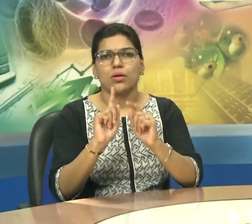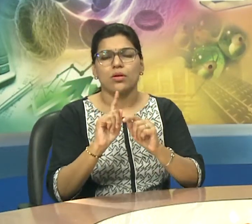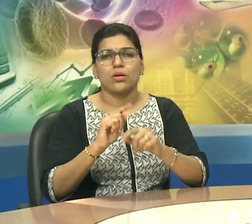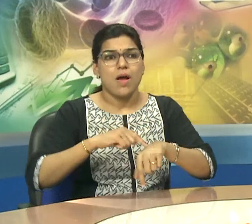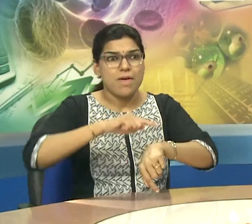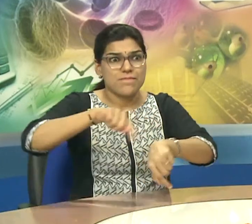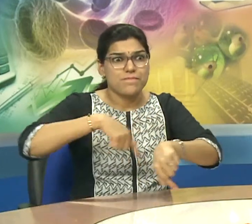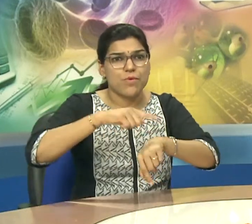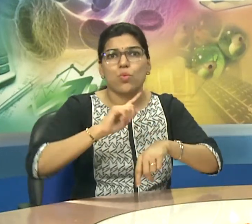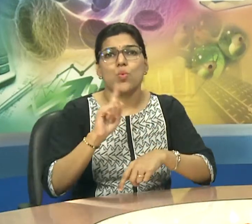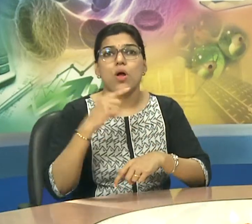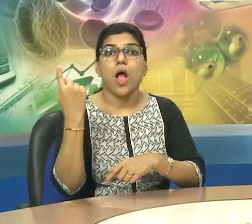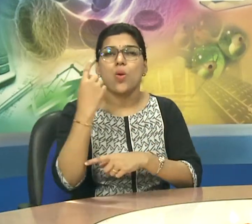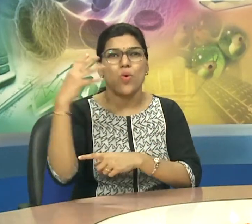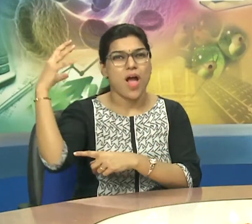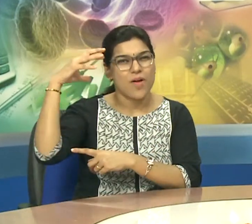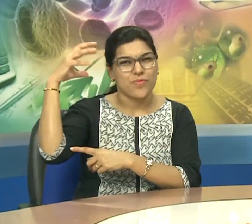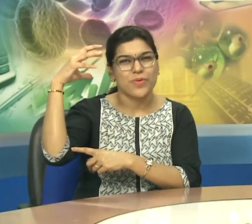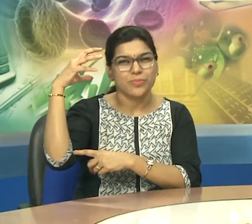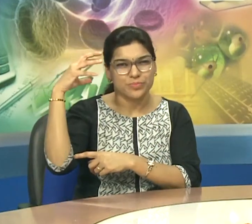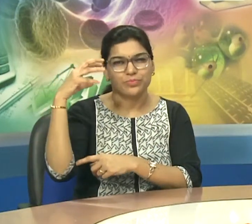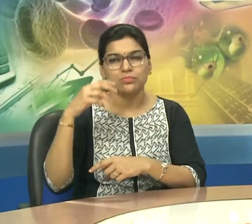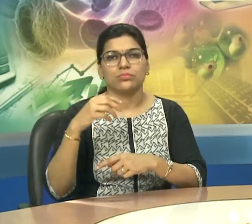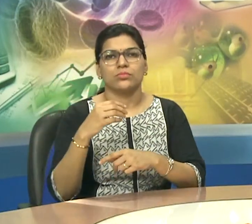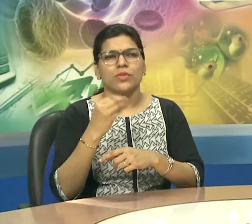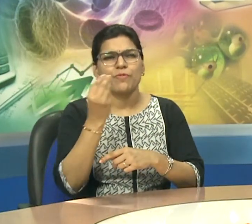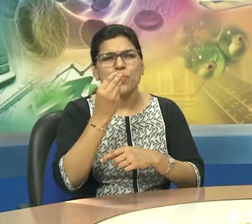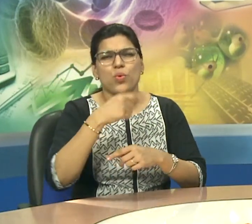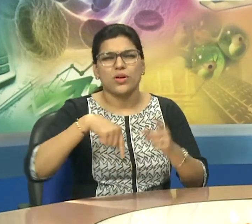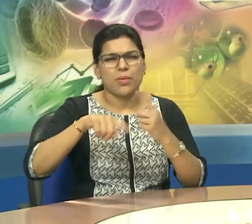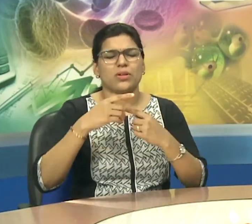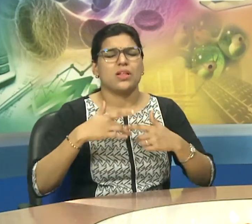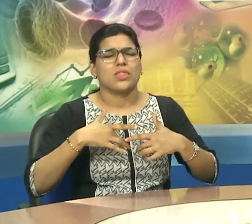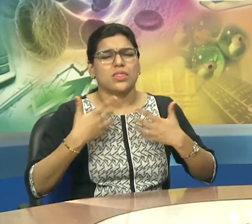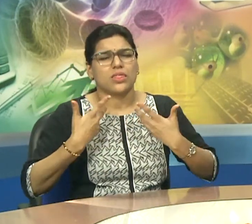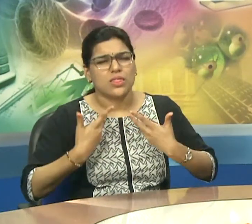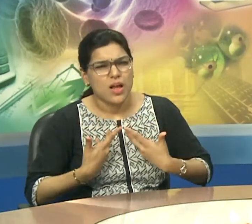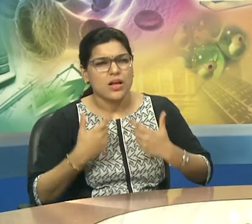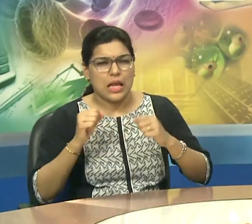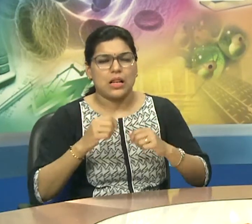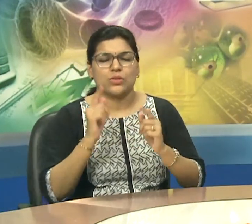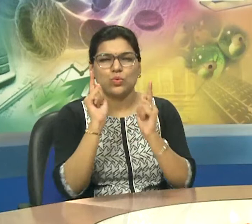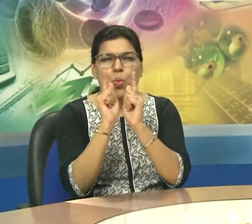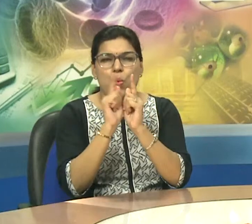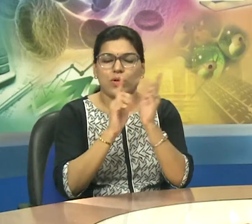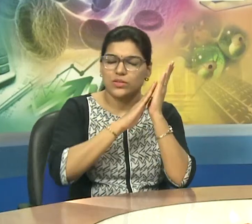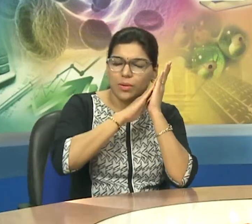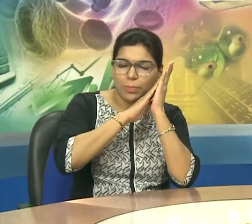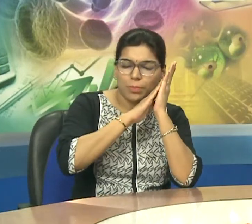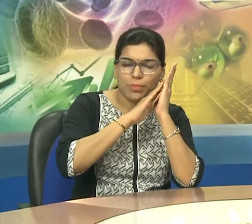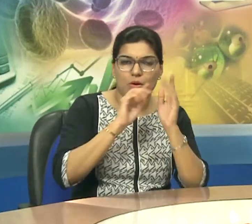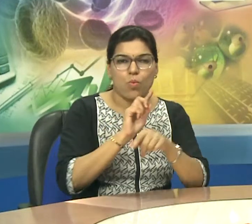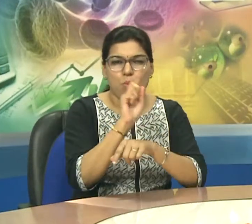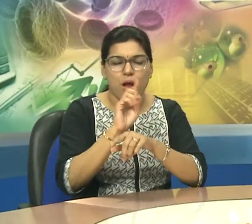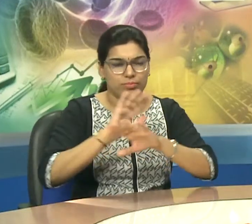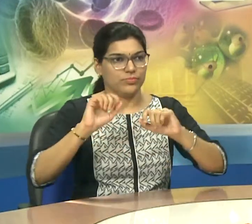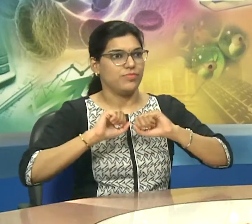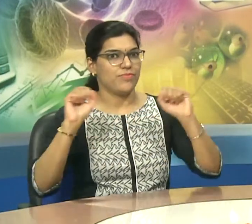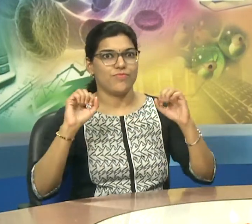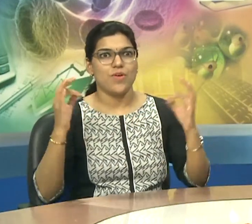Siesta. It's a short nap in the noontime when we take a small nap just after taking